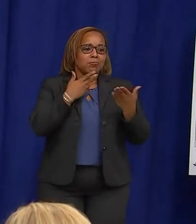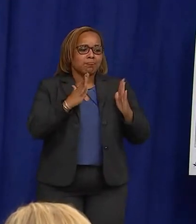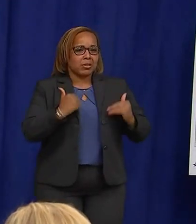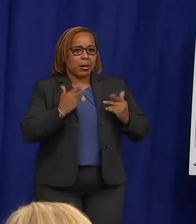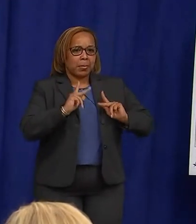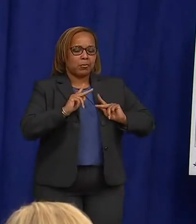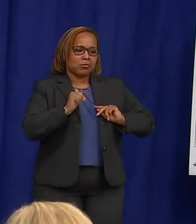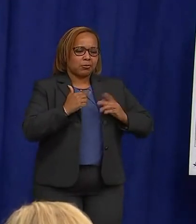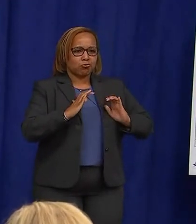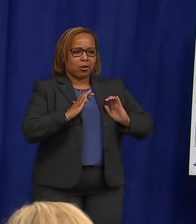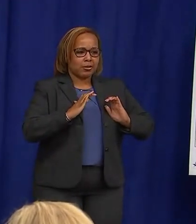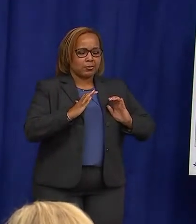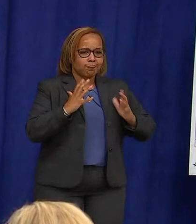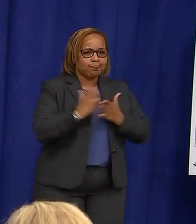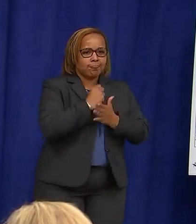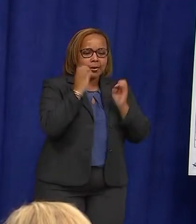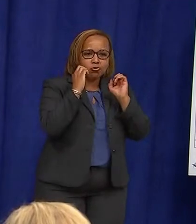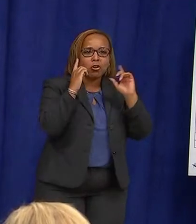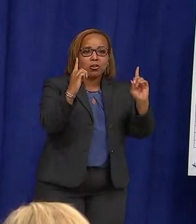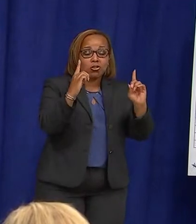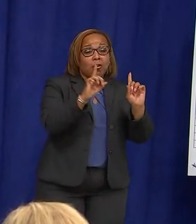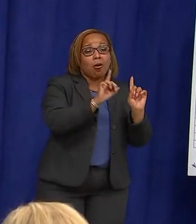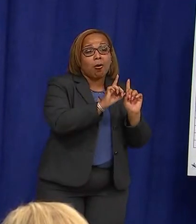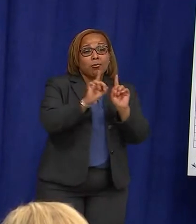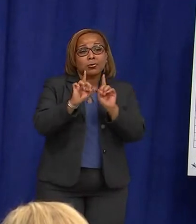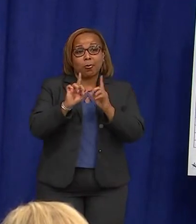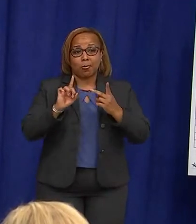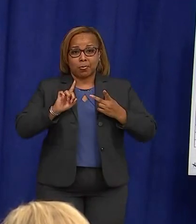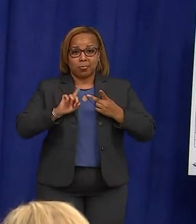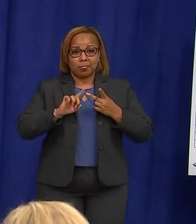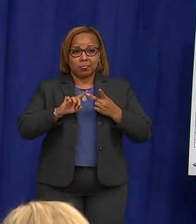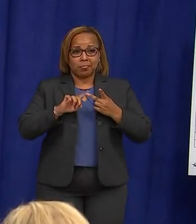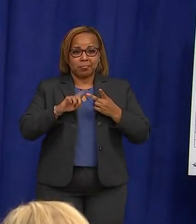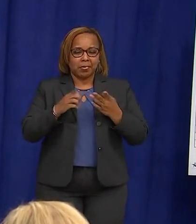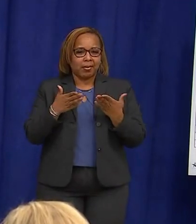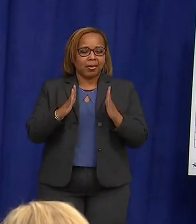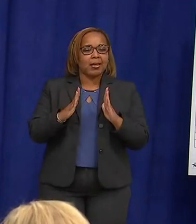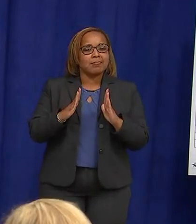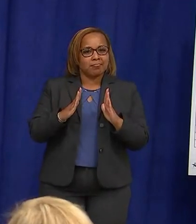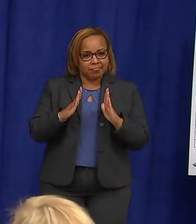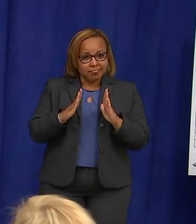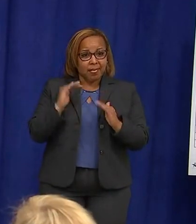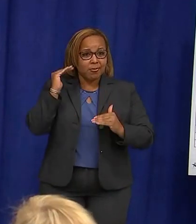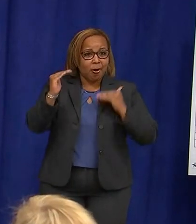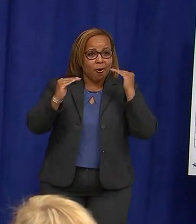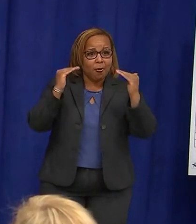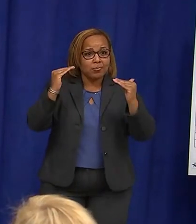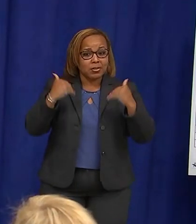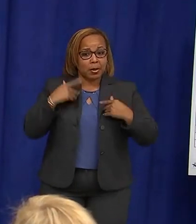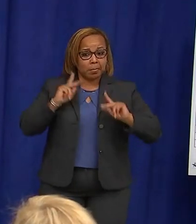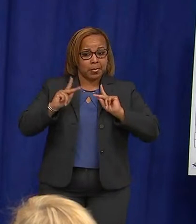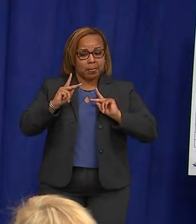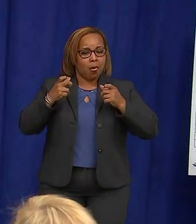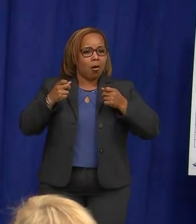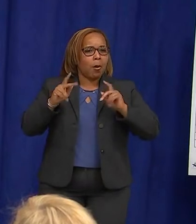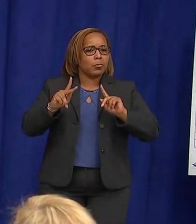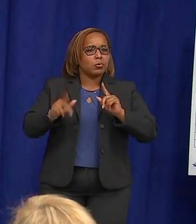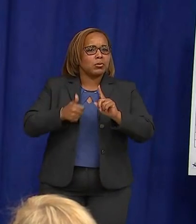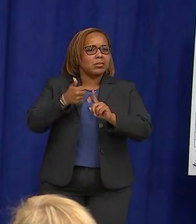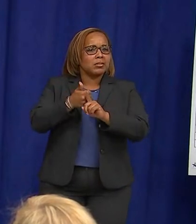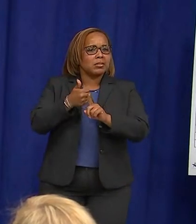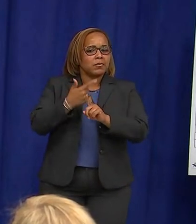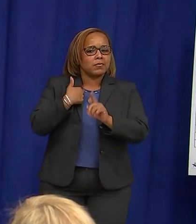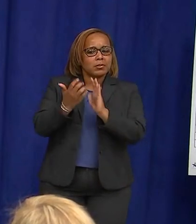people a second chance to get their education, but also give adults and young people an opportunity to